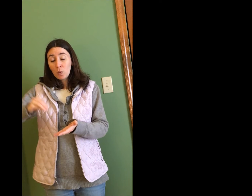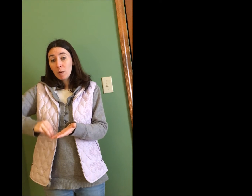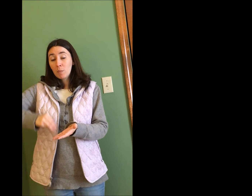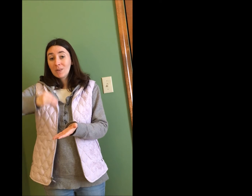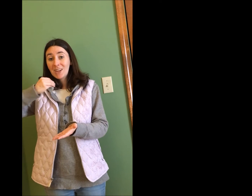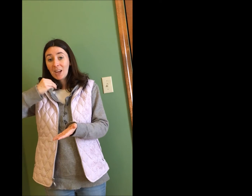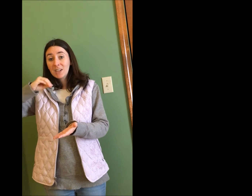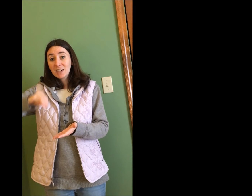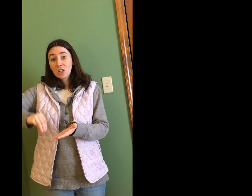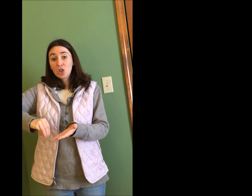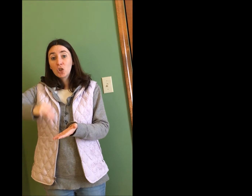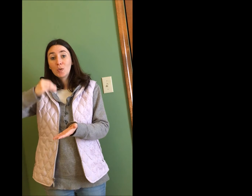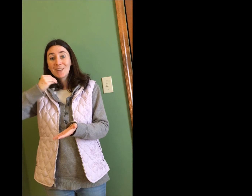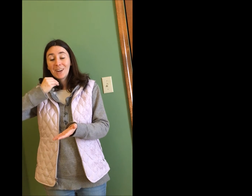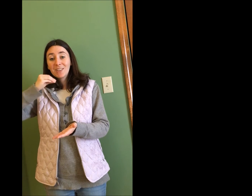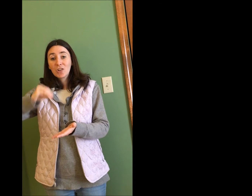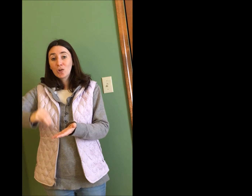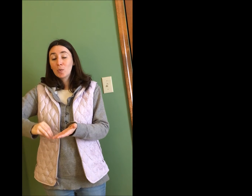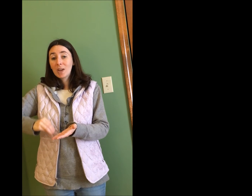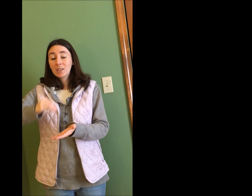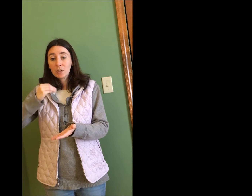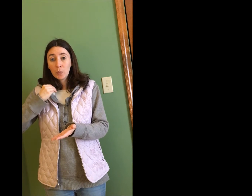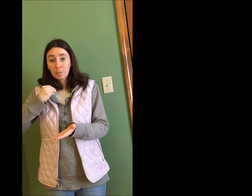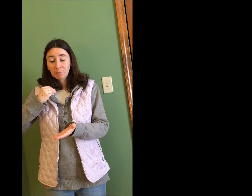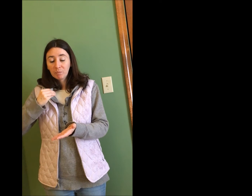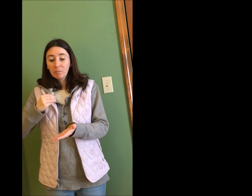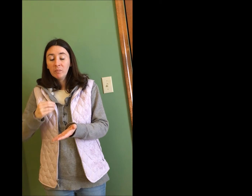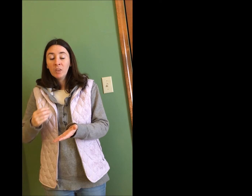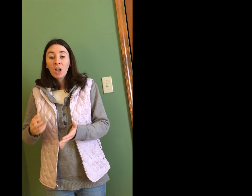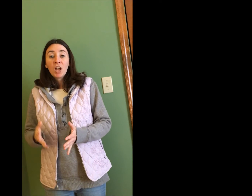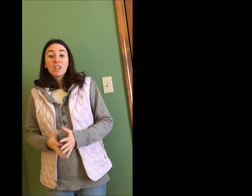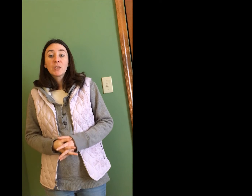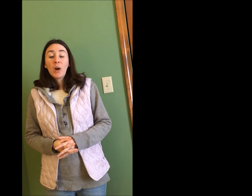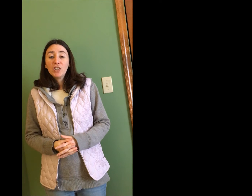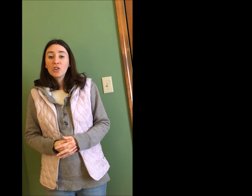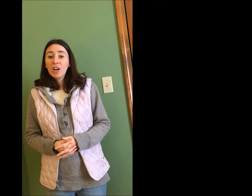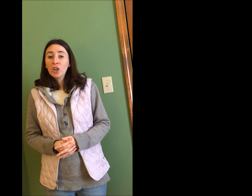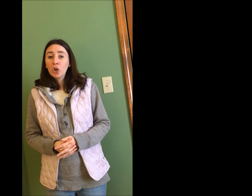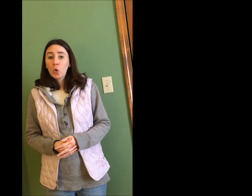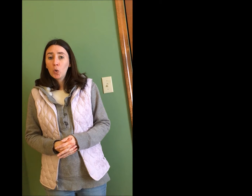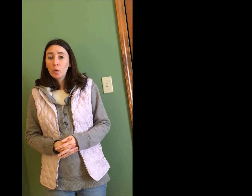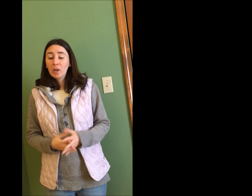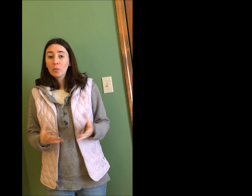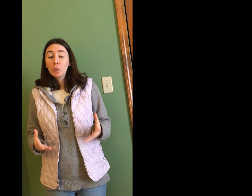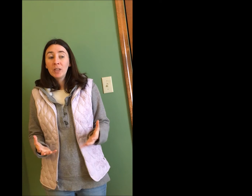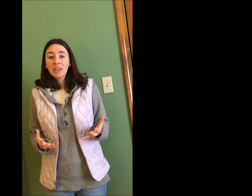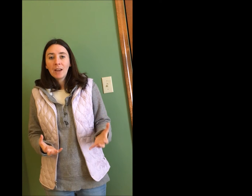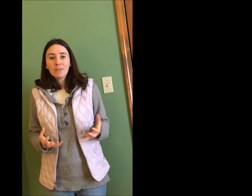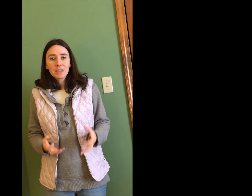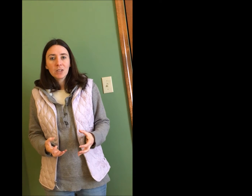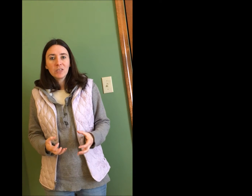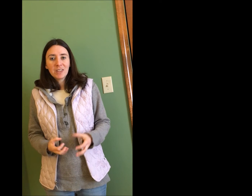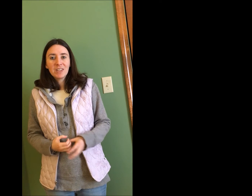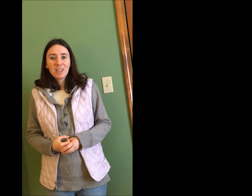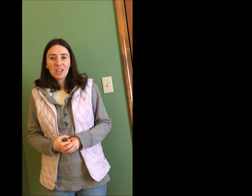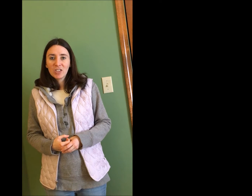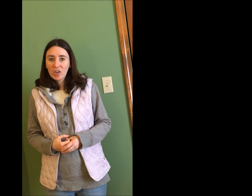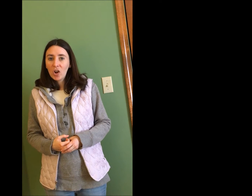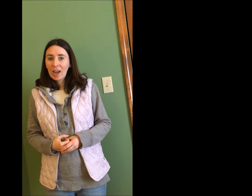we might pretend to use that as our utensil. So I try to incorporate real life skills into that song